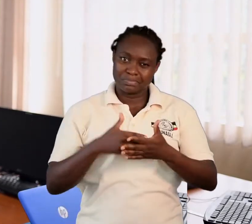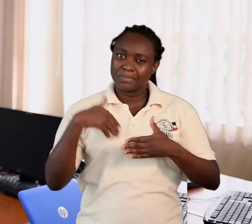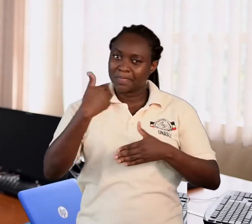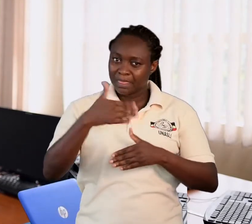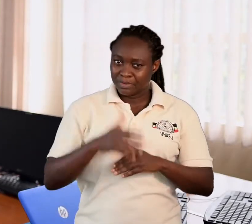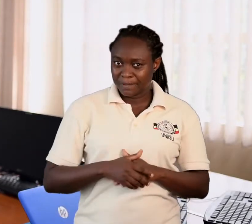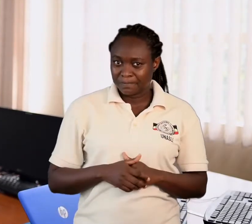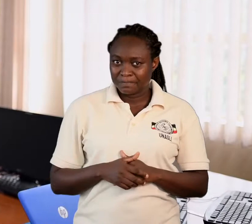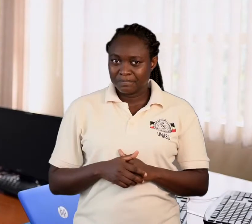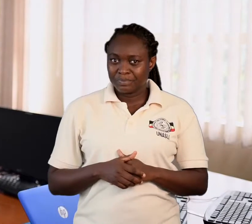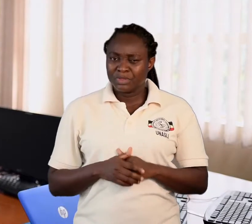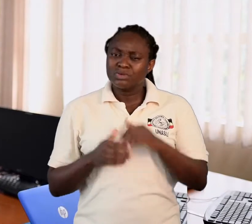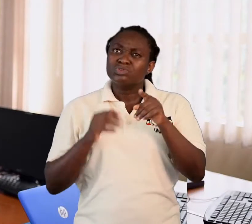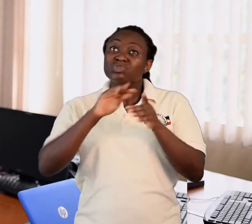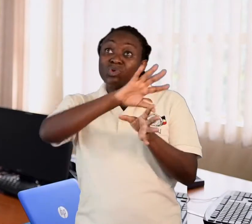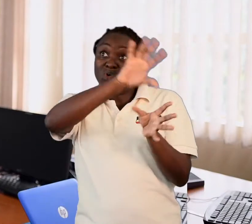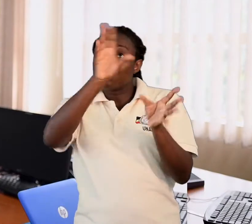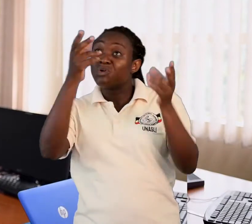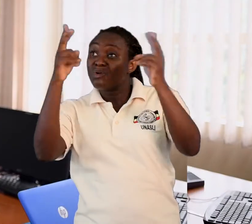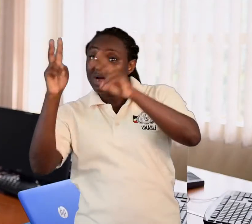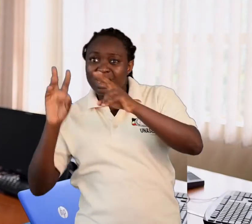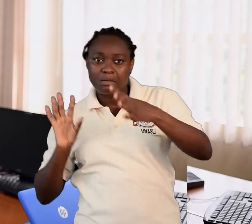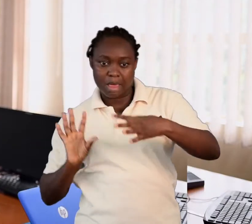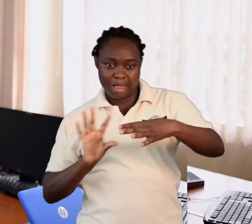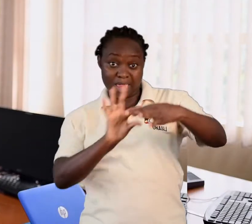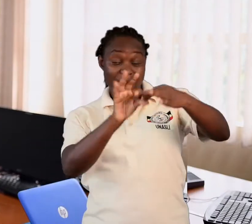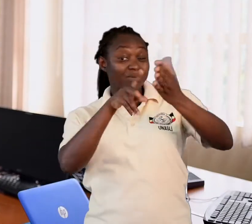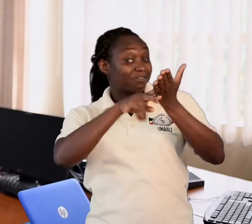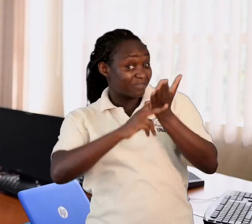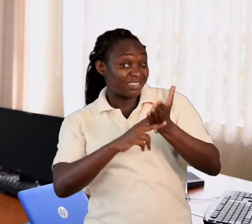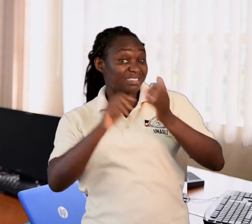Are they related to physics?